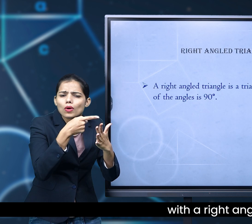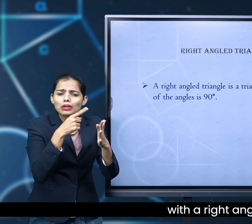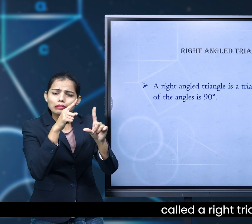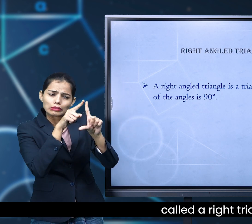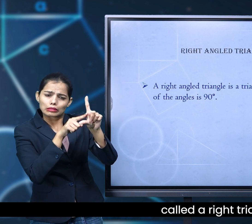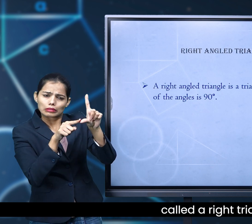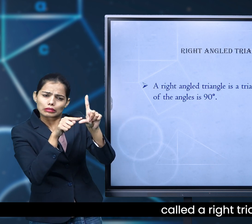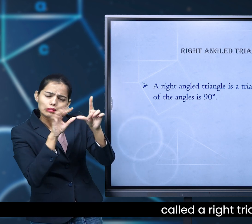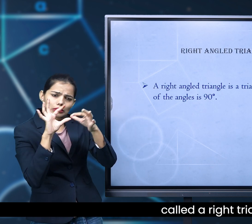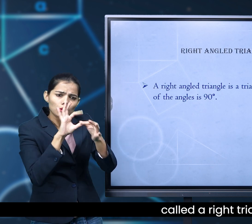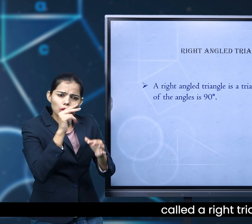is called a right triangle.